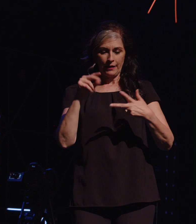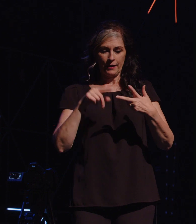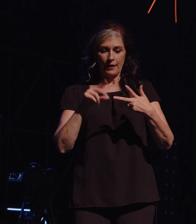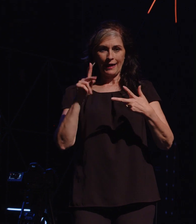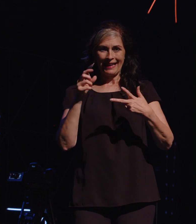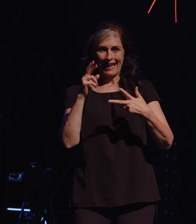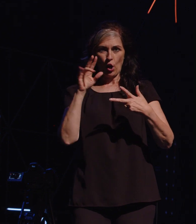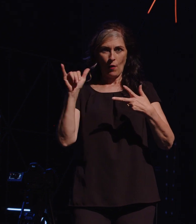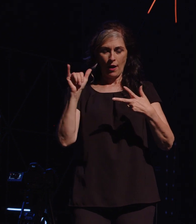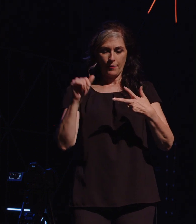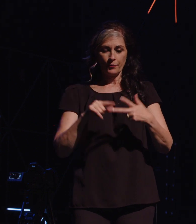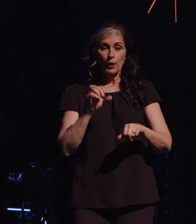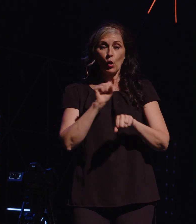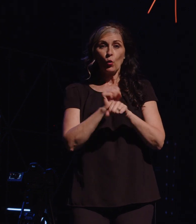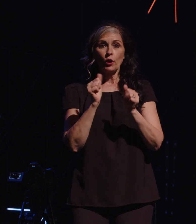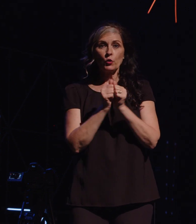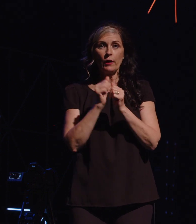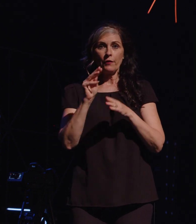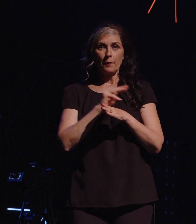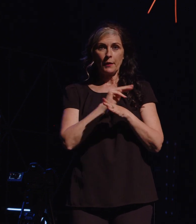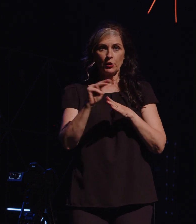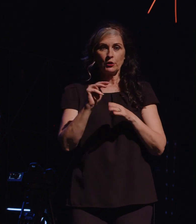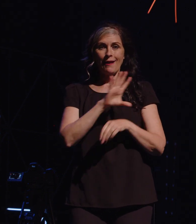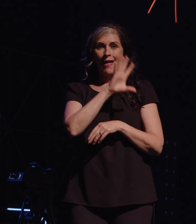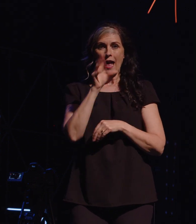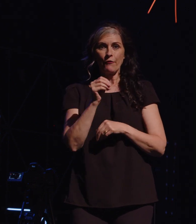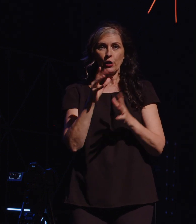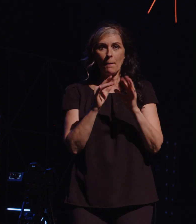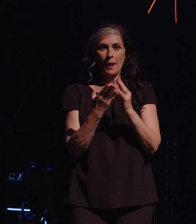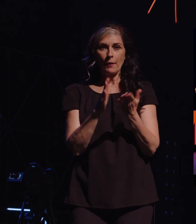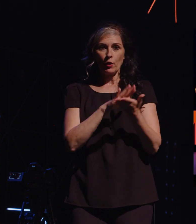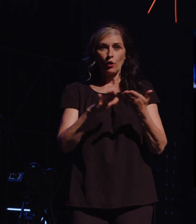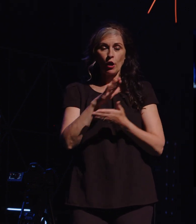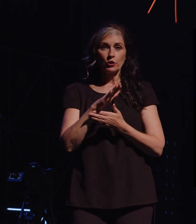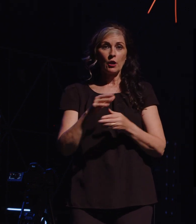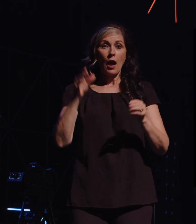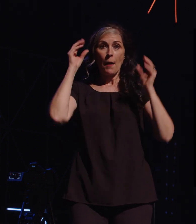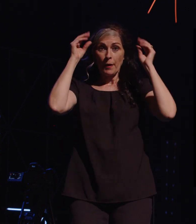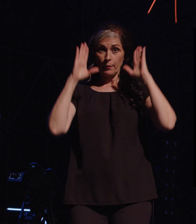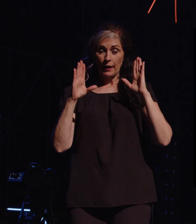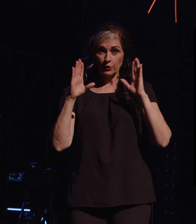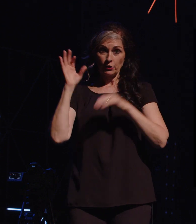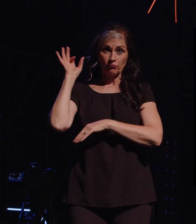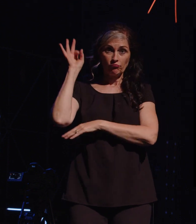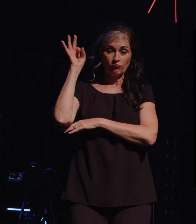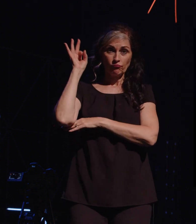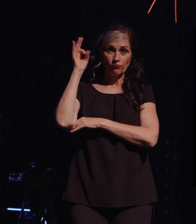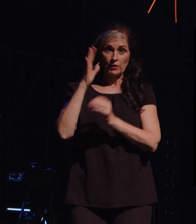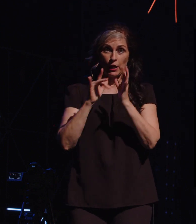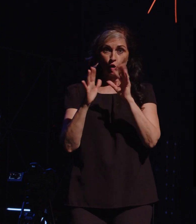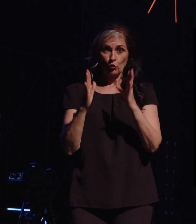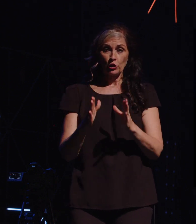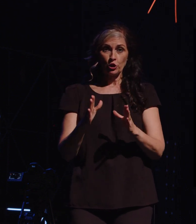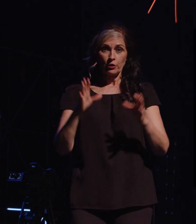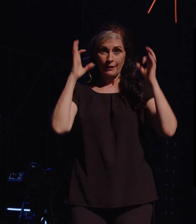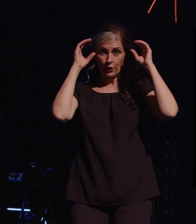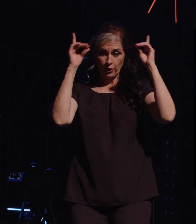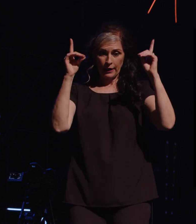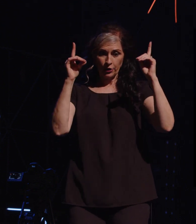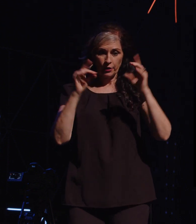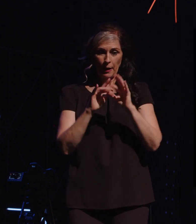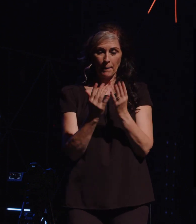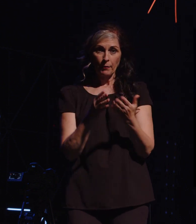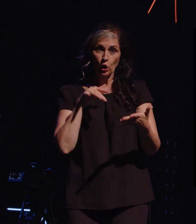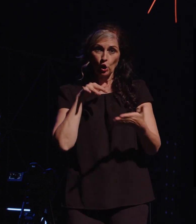And so we work with a mission called African Bible College. I'm a lecturer, professor in Christian education and biblical